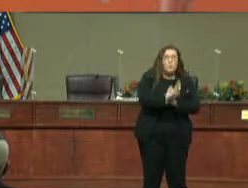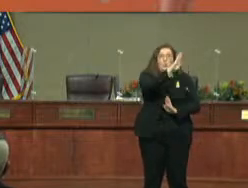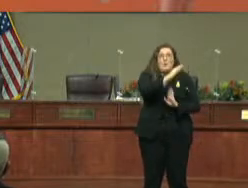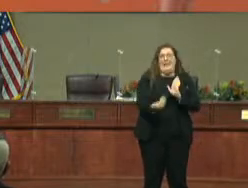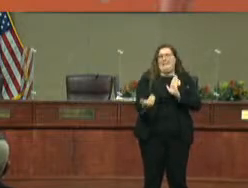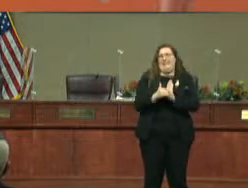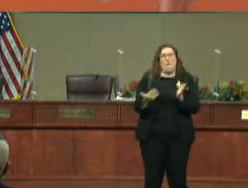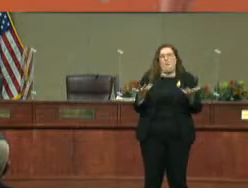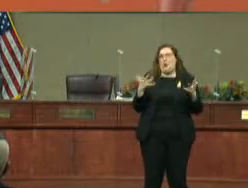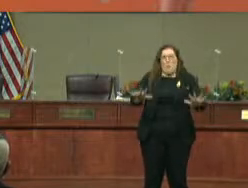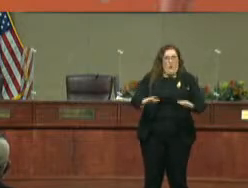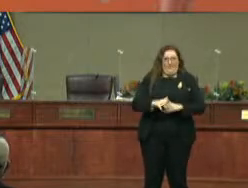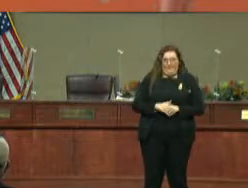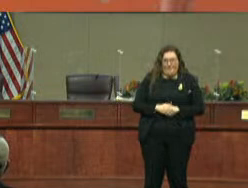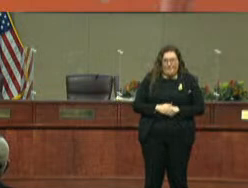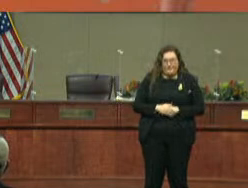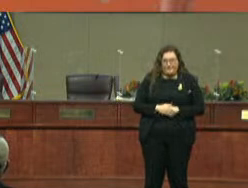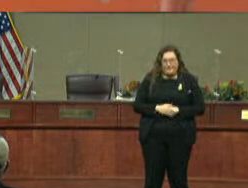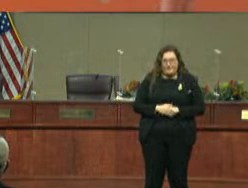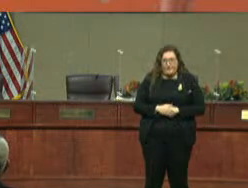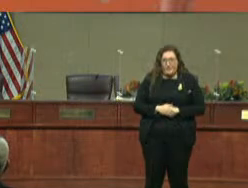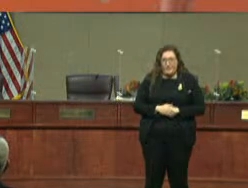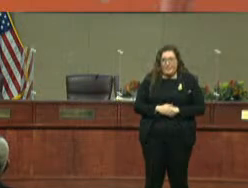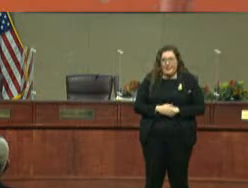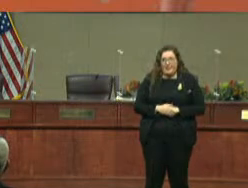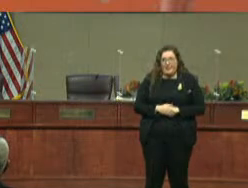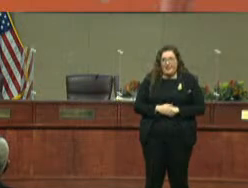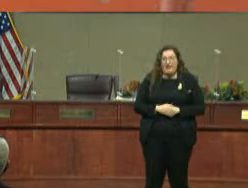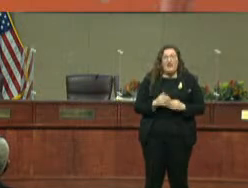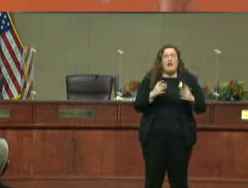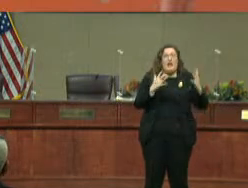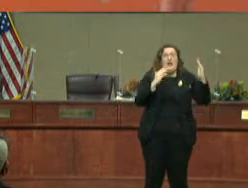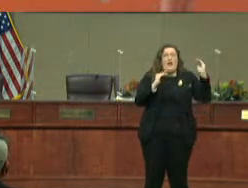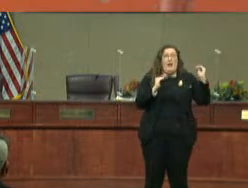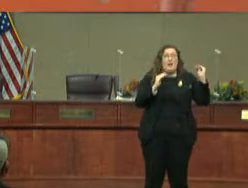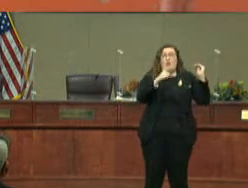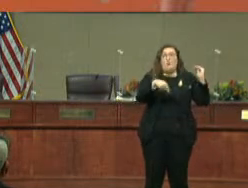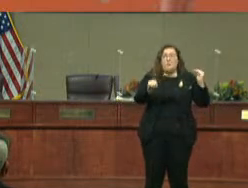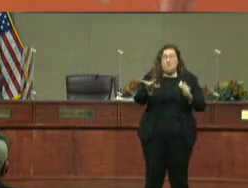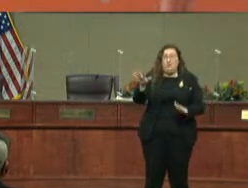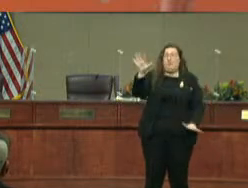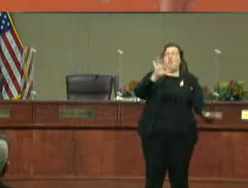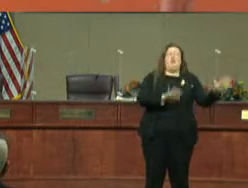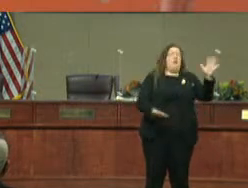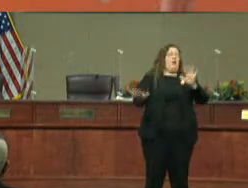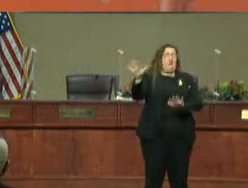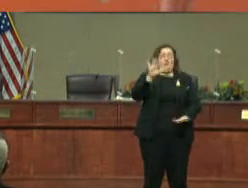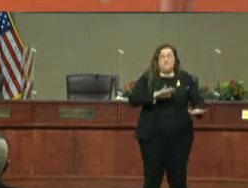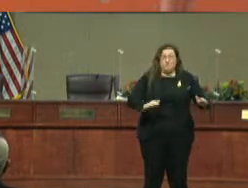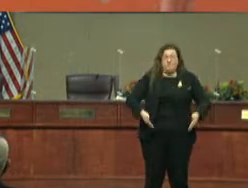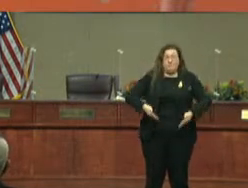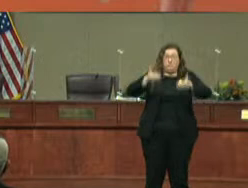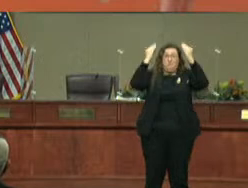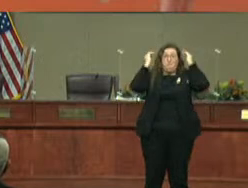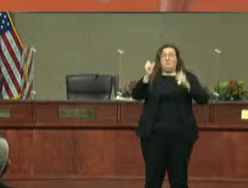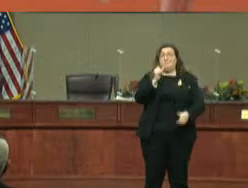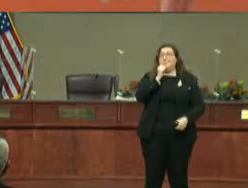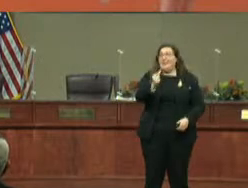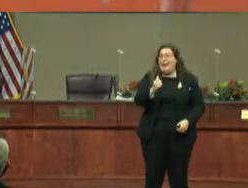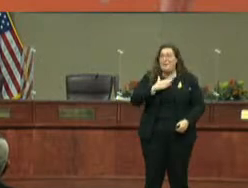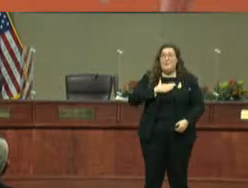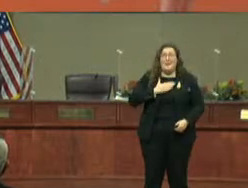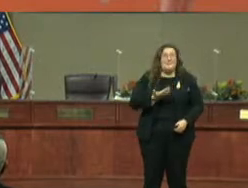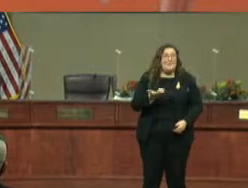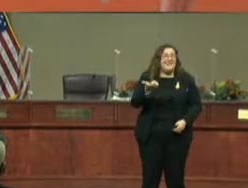long-term facilities. I hope that I didn't get you dizzy with this data. I walked fast through it, but I will answer any questions that you may